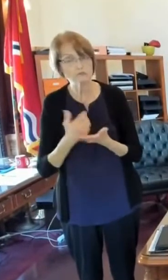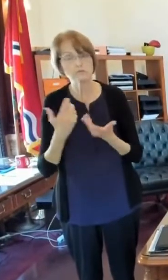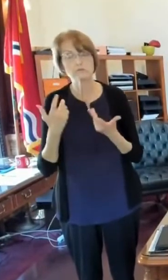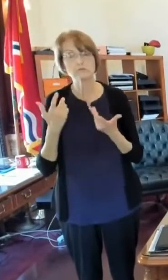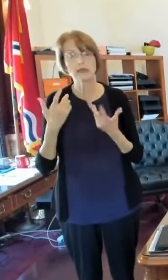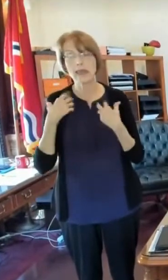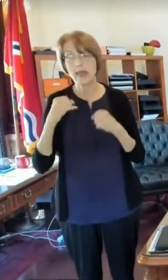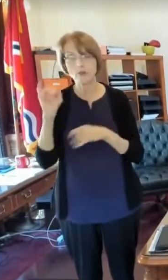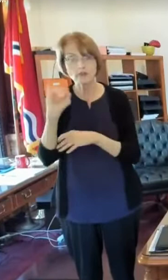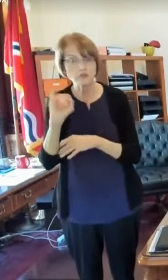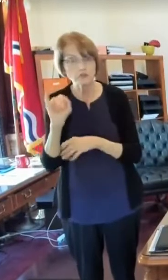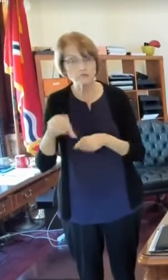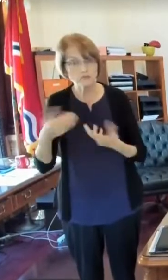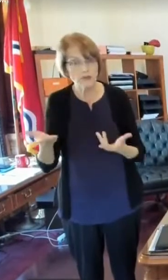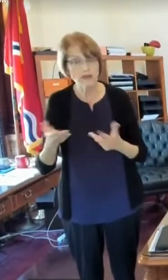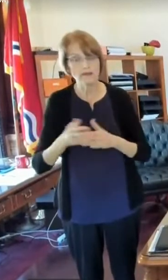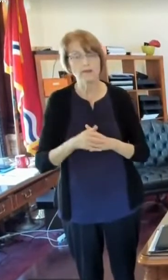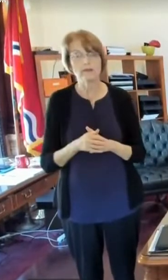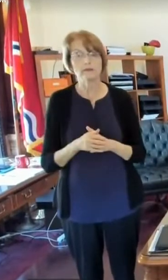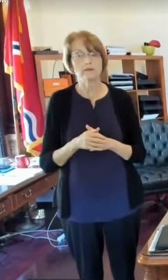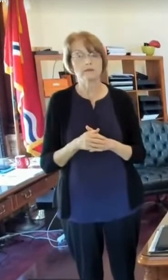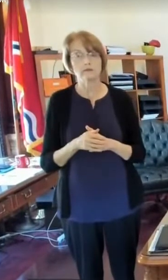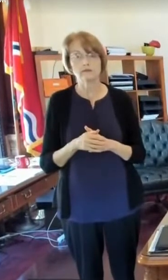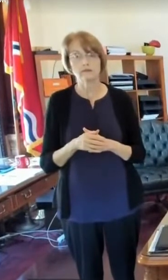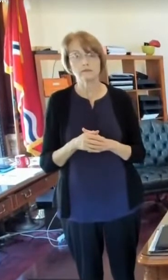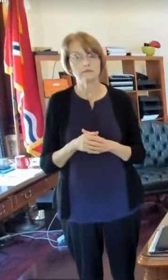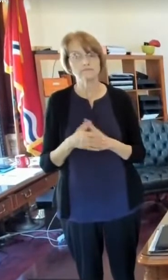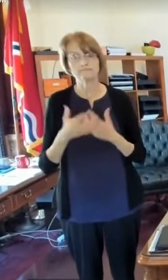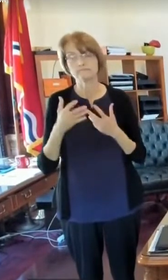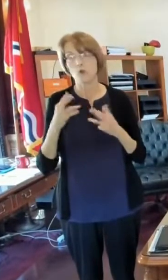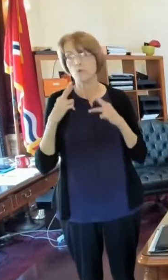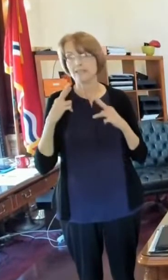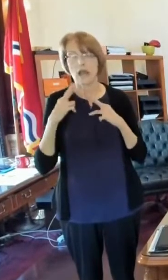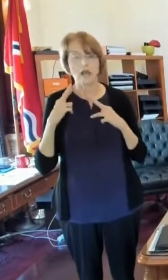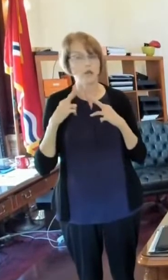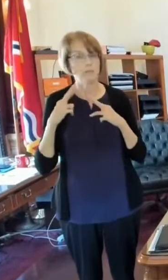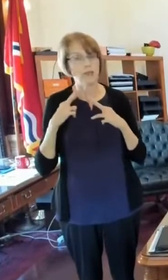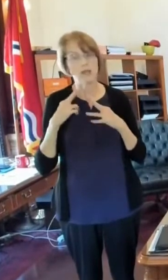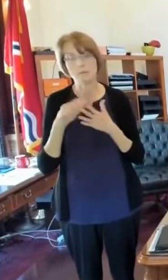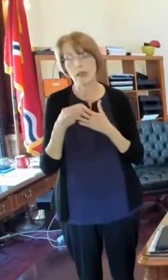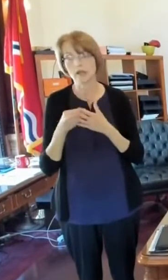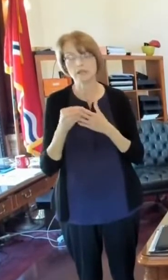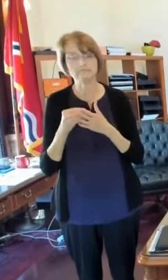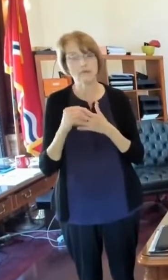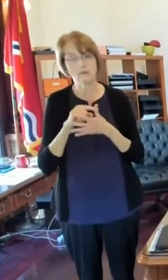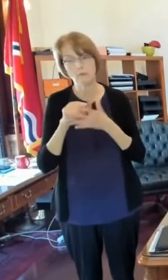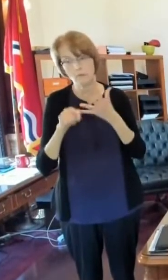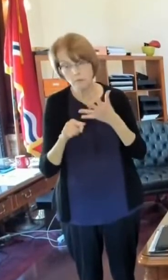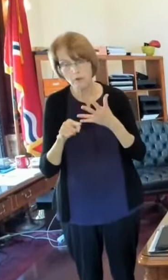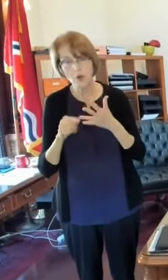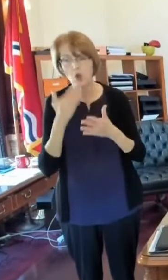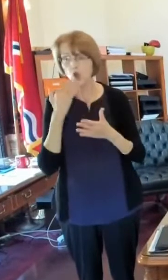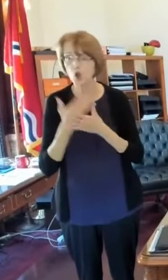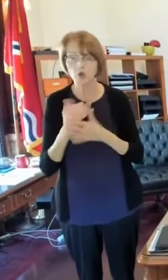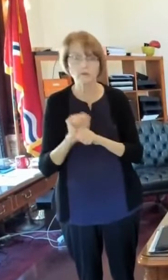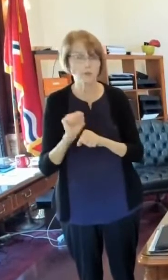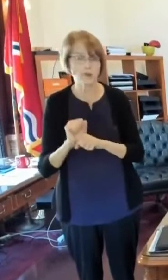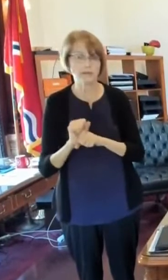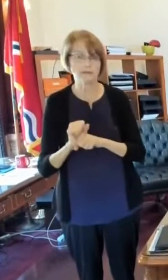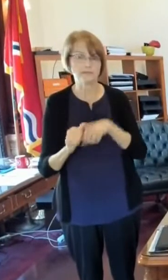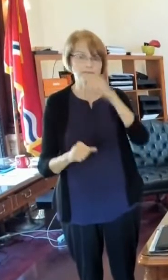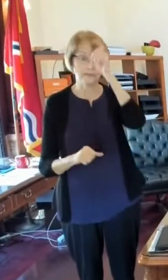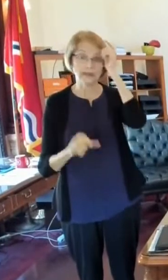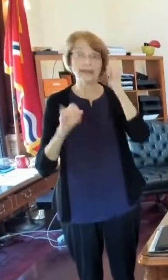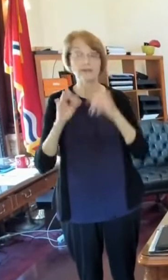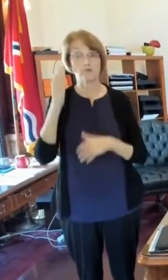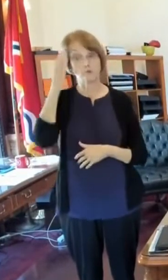health insurance, 457, retirement plan, all the things that a good employer has. So if you